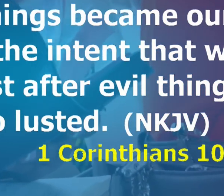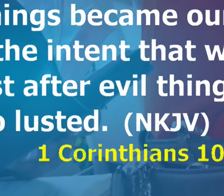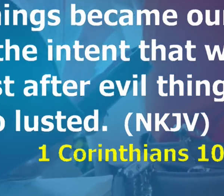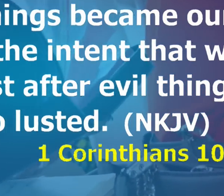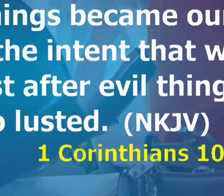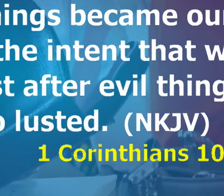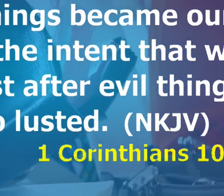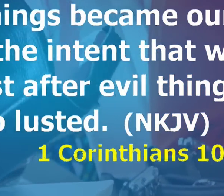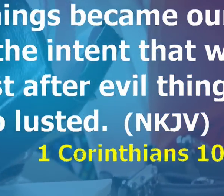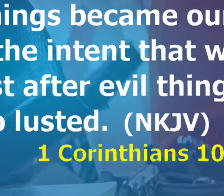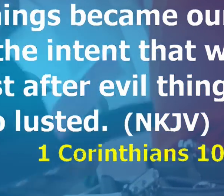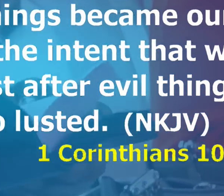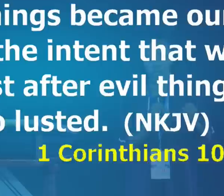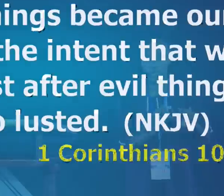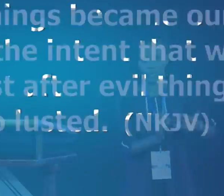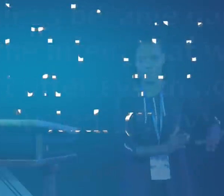wilderness.